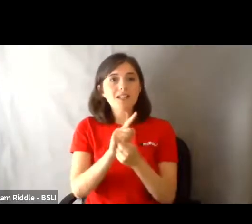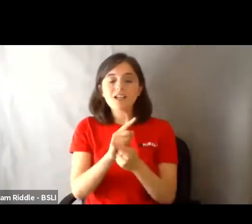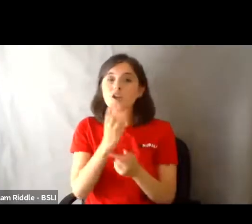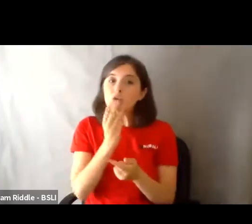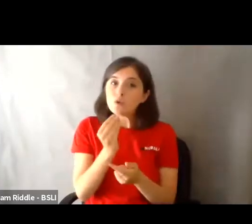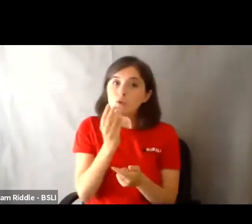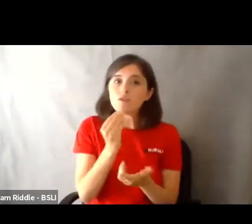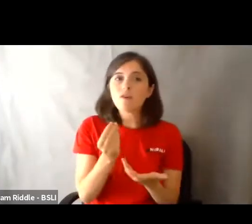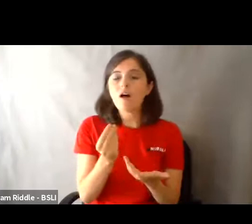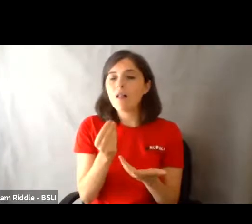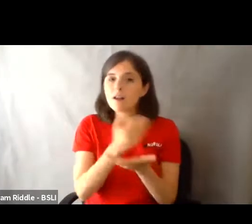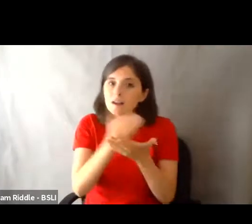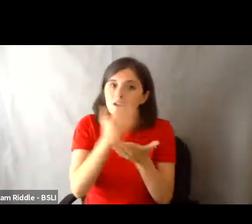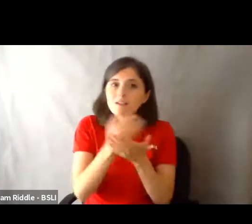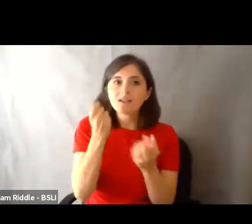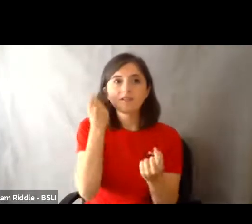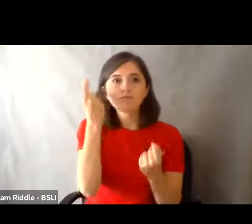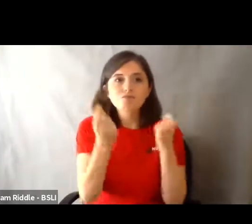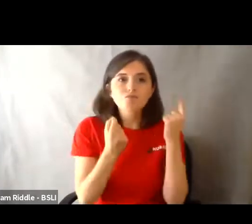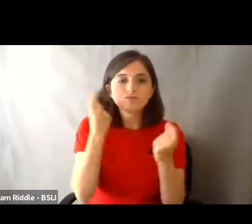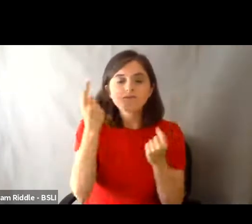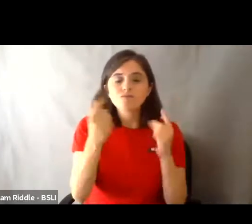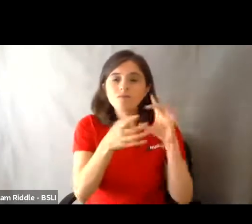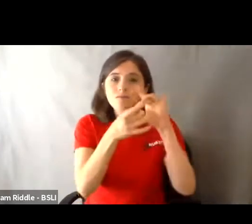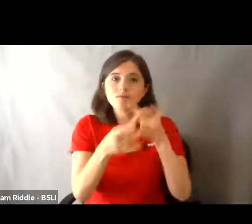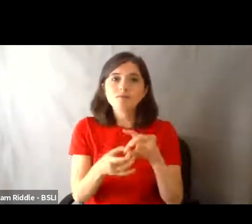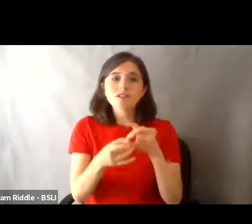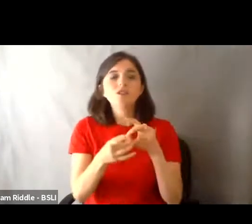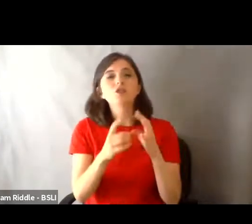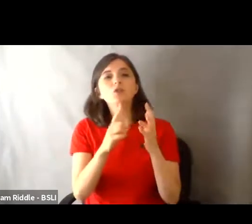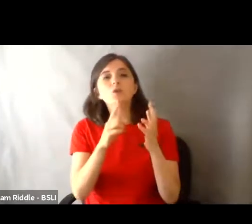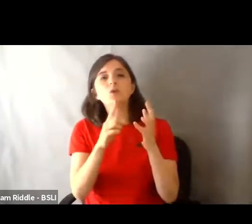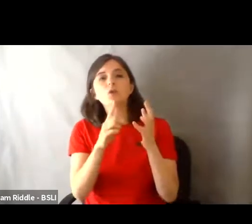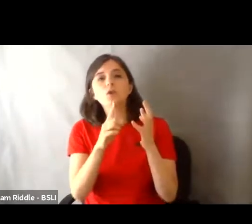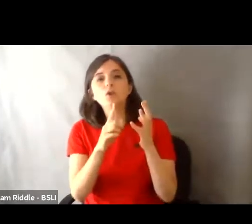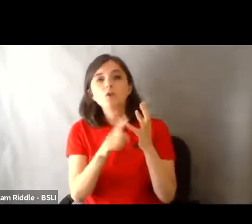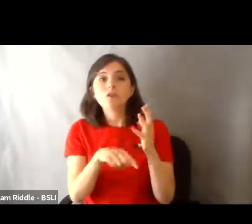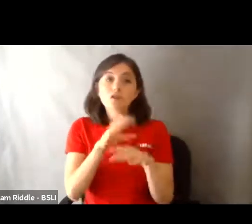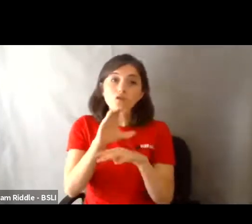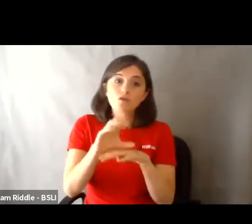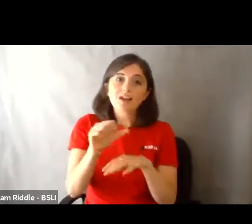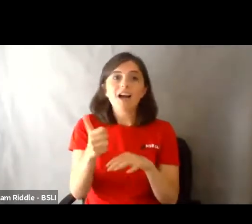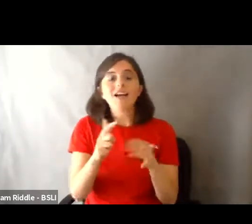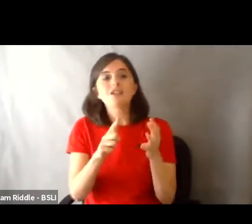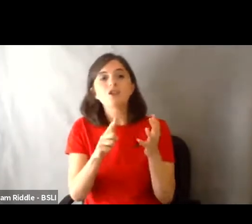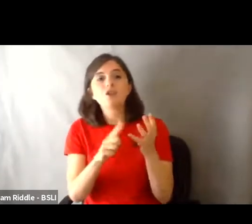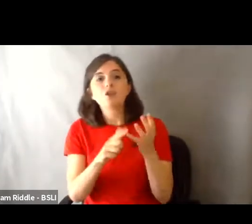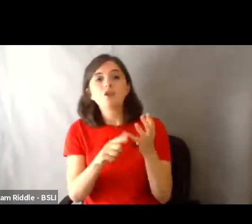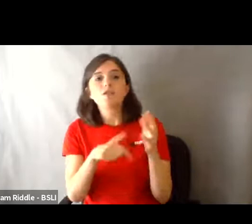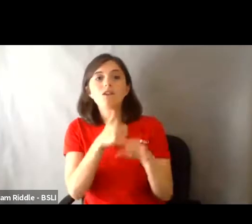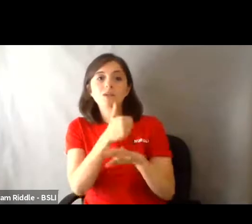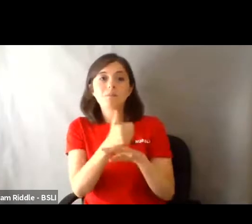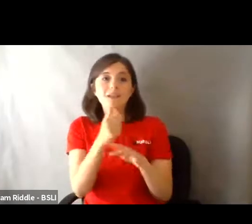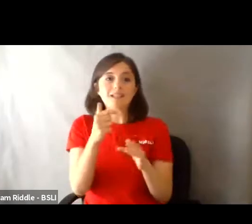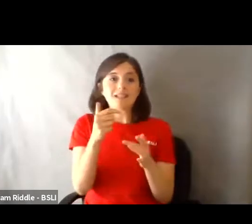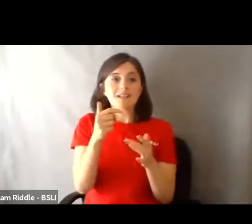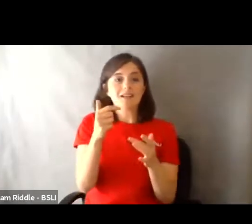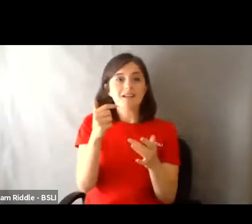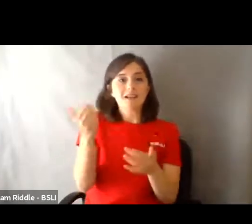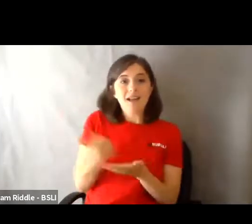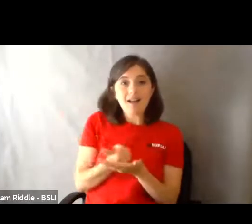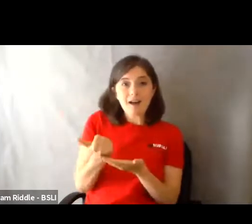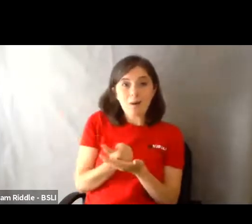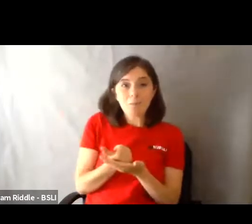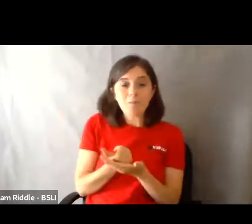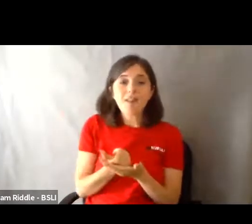credit and universal basic income. And I hope you'll